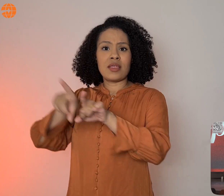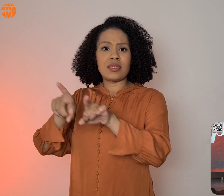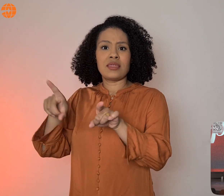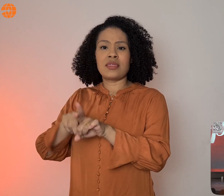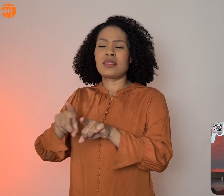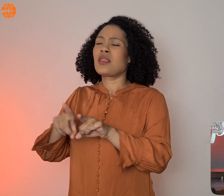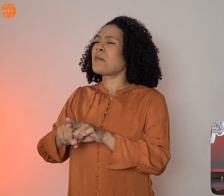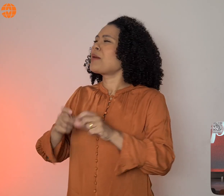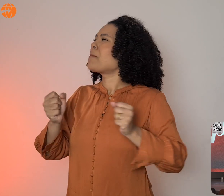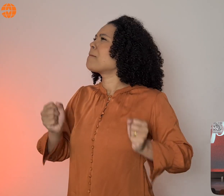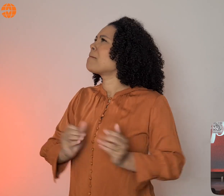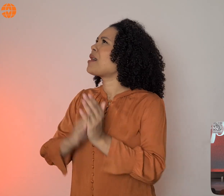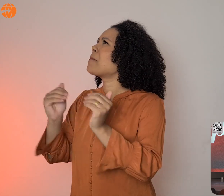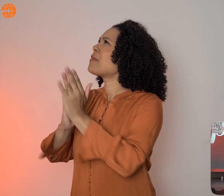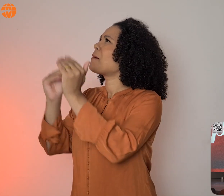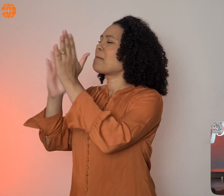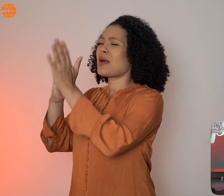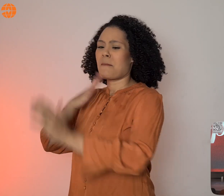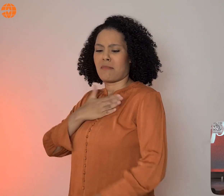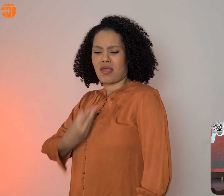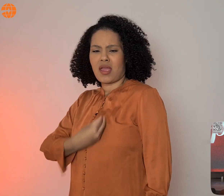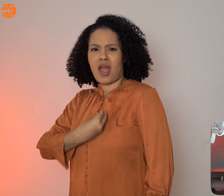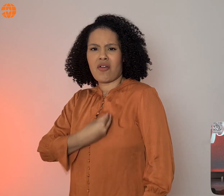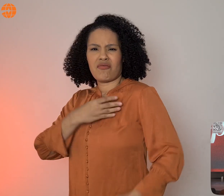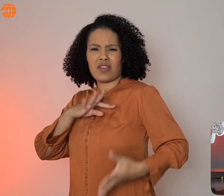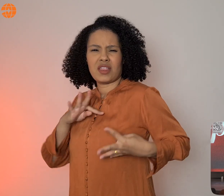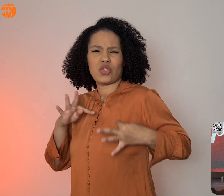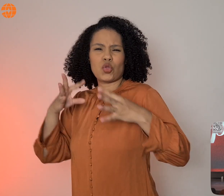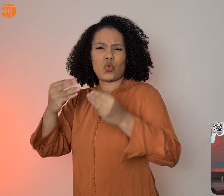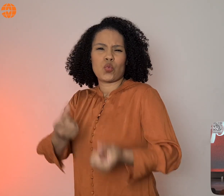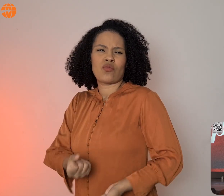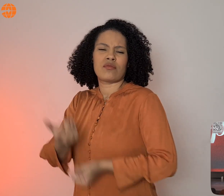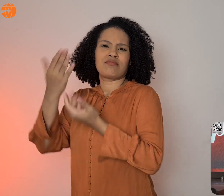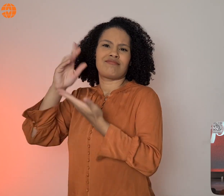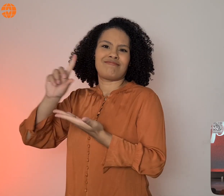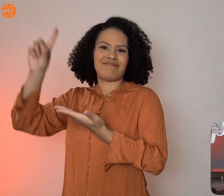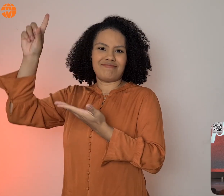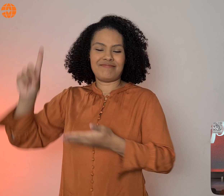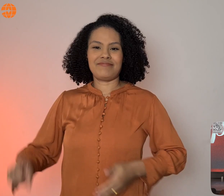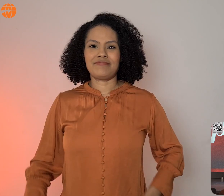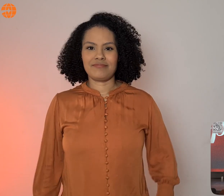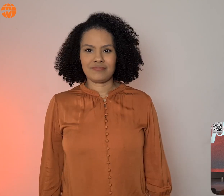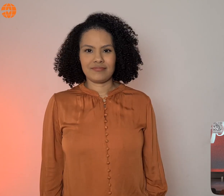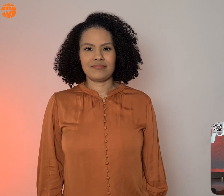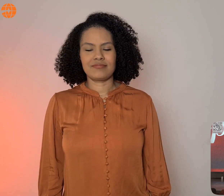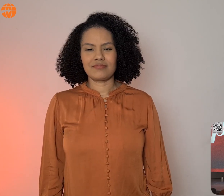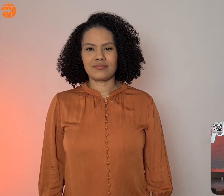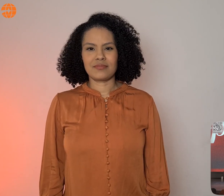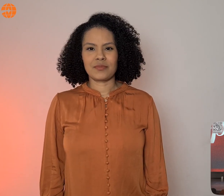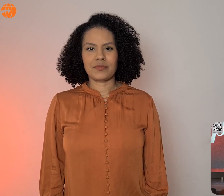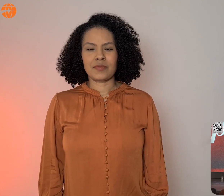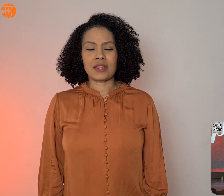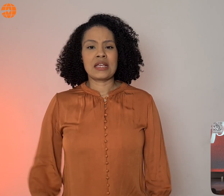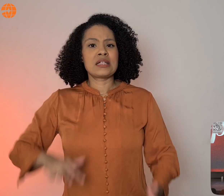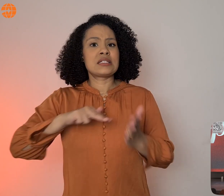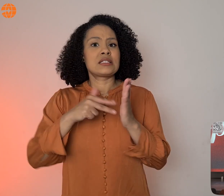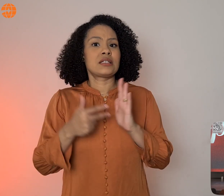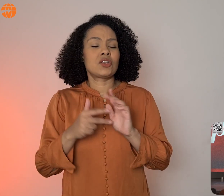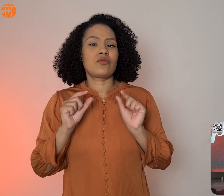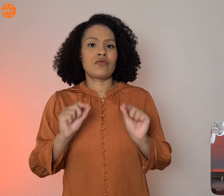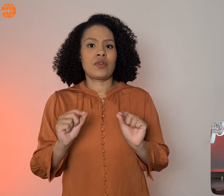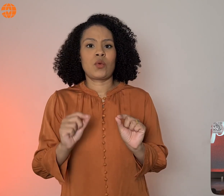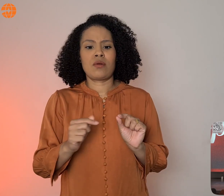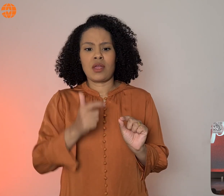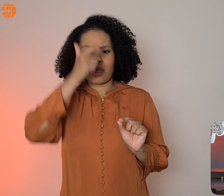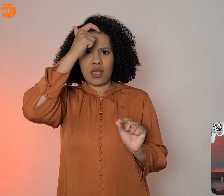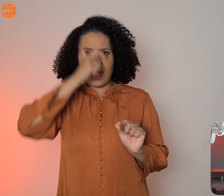Senhor a minha alma e bendiga o Senhor todo o meu ser. That means with every aspect of my being, with all of my energy and my